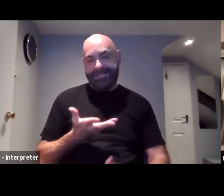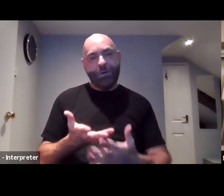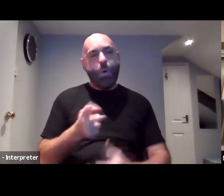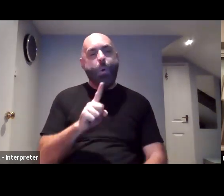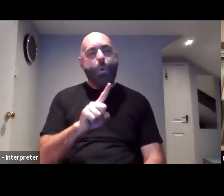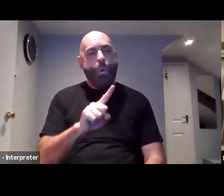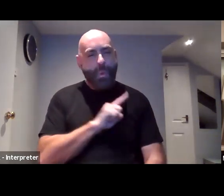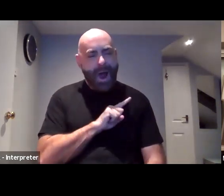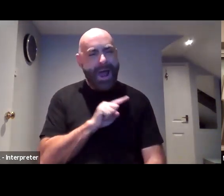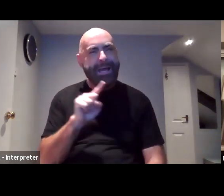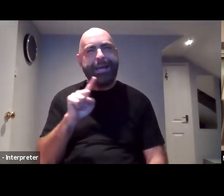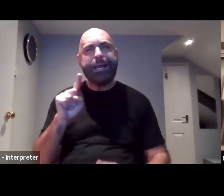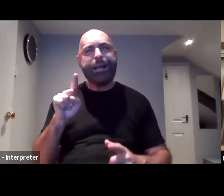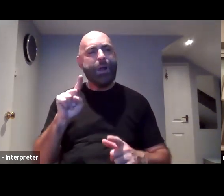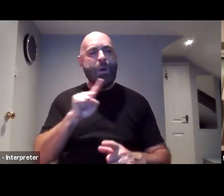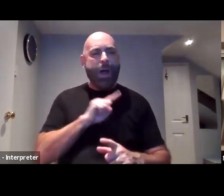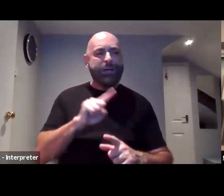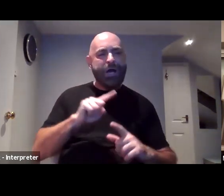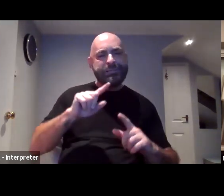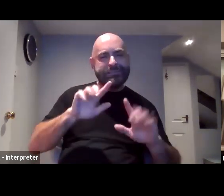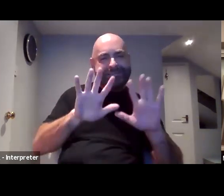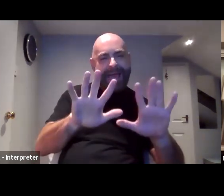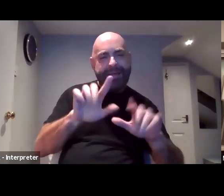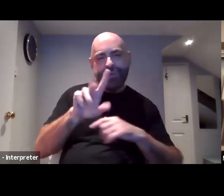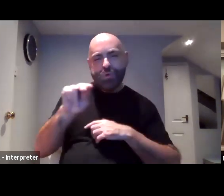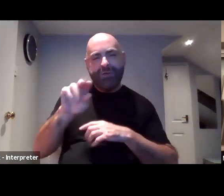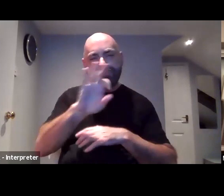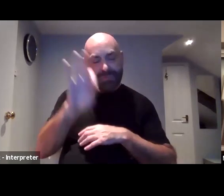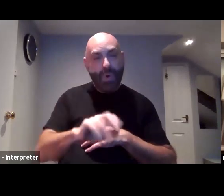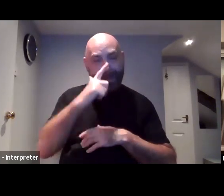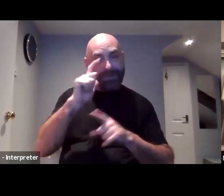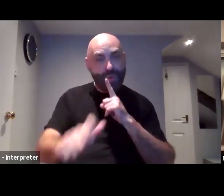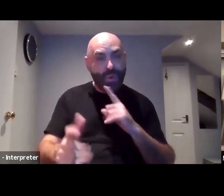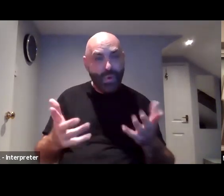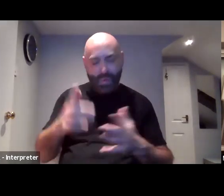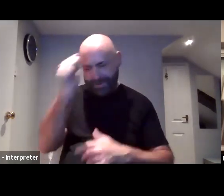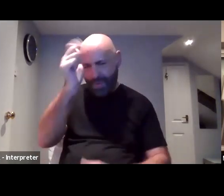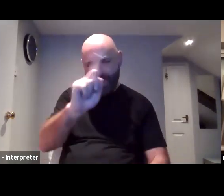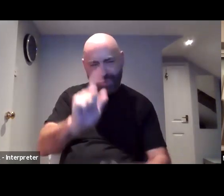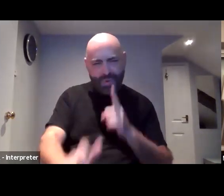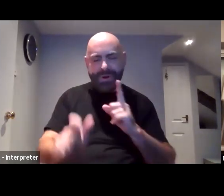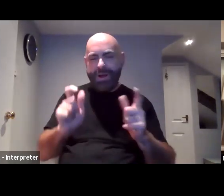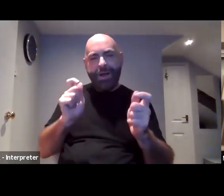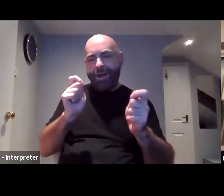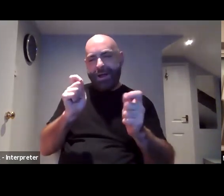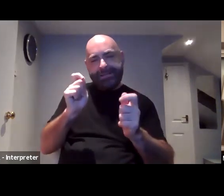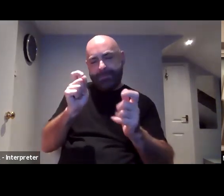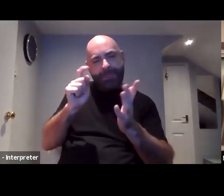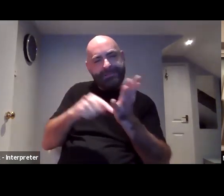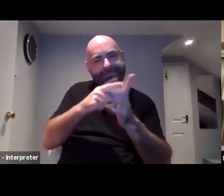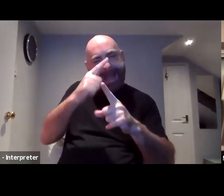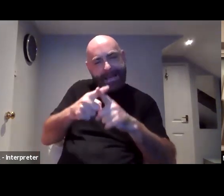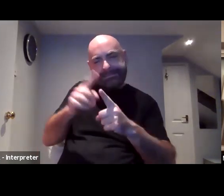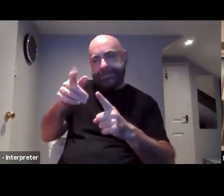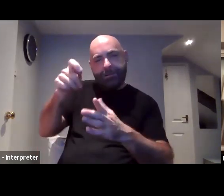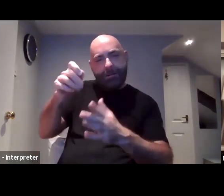Why do we not have it at 10 to 12%? We could do it. We know what to do. Adjust the tax and benefit system,